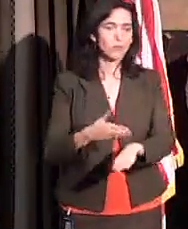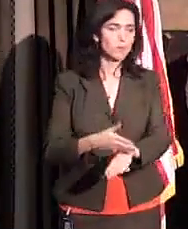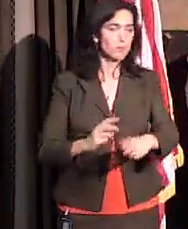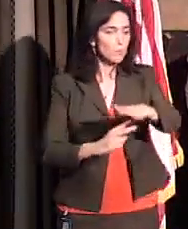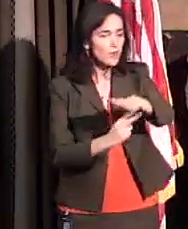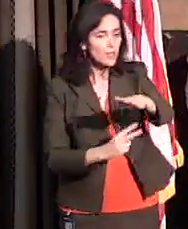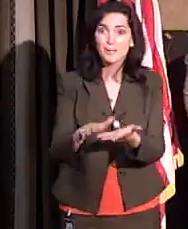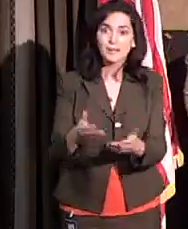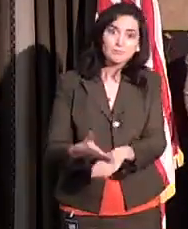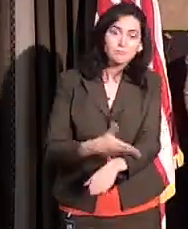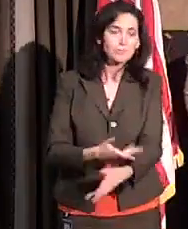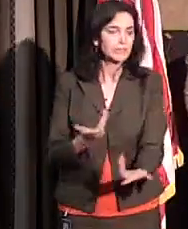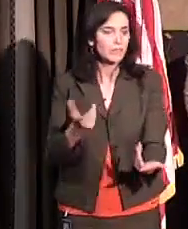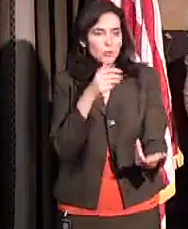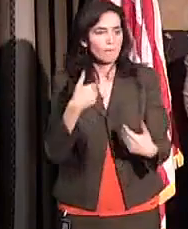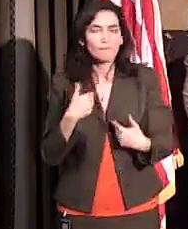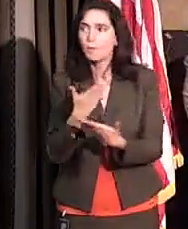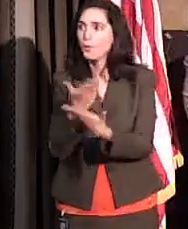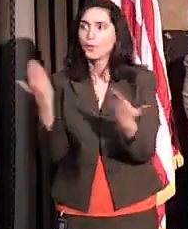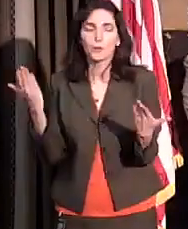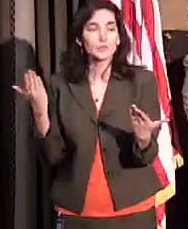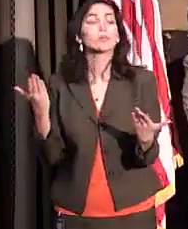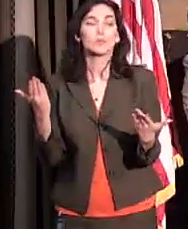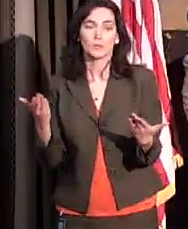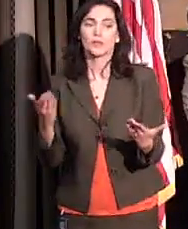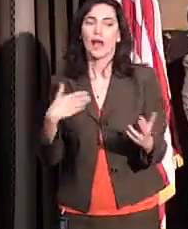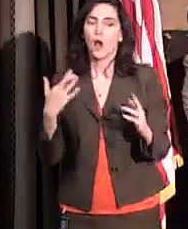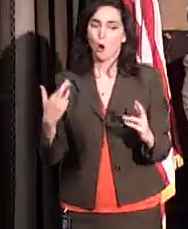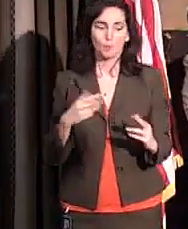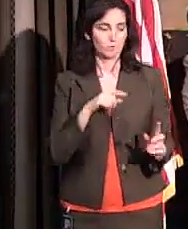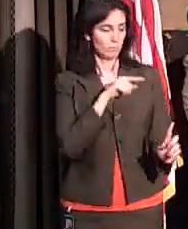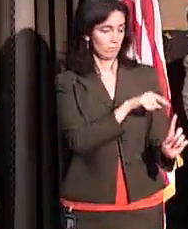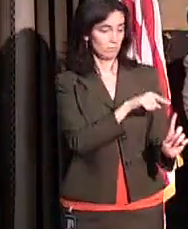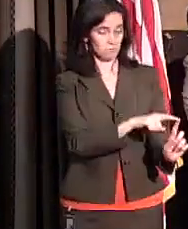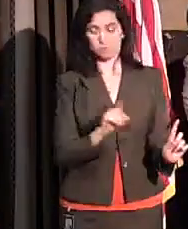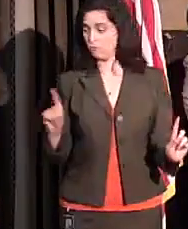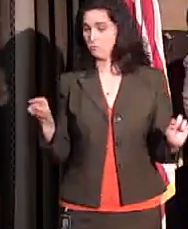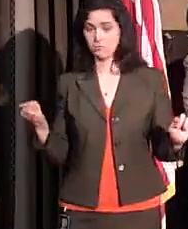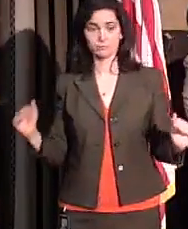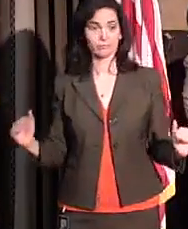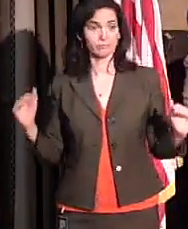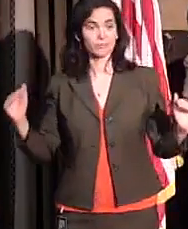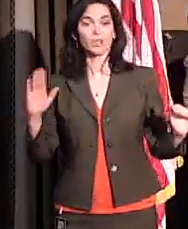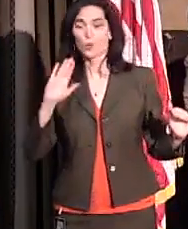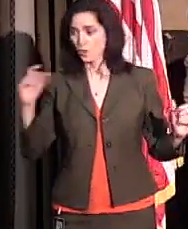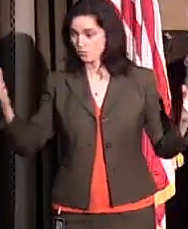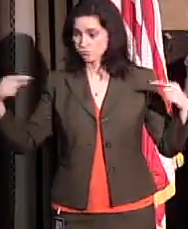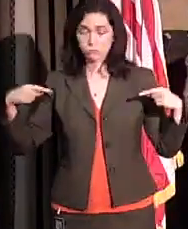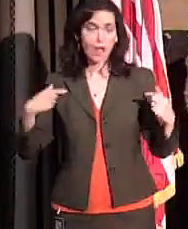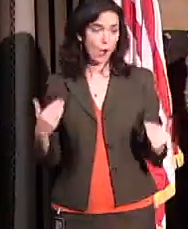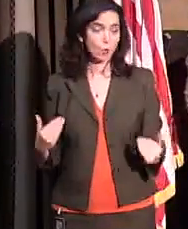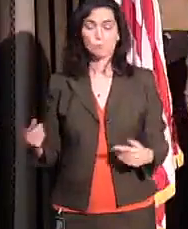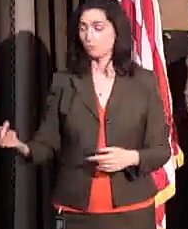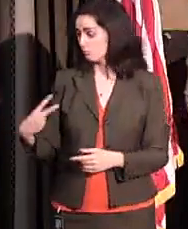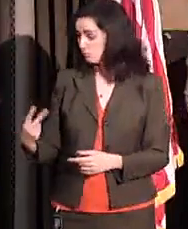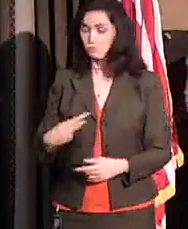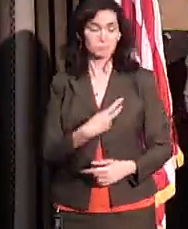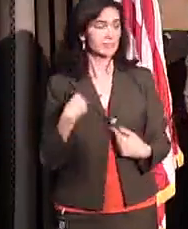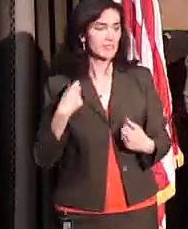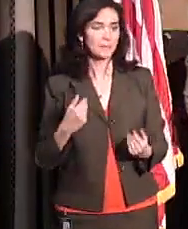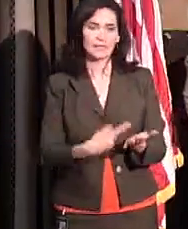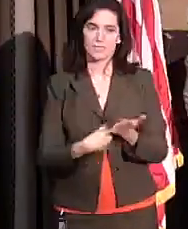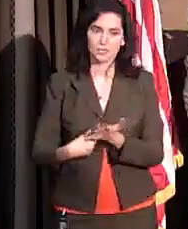billion backlog. I would hope that this meets with their approval. We have had lots of conversations. I can tell you there's